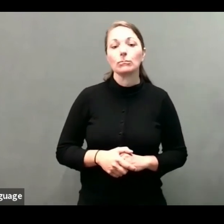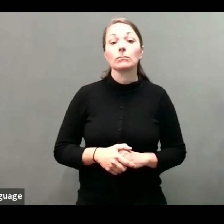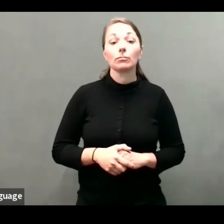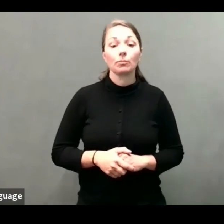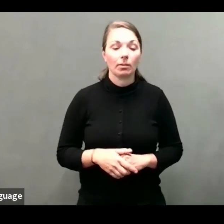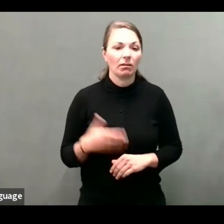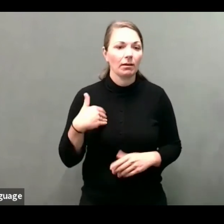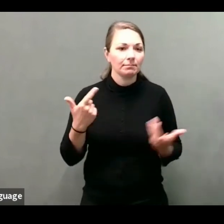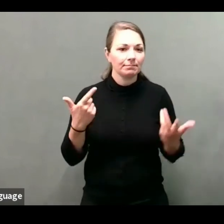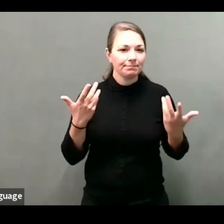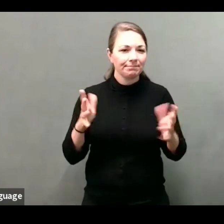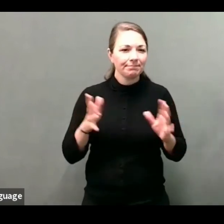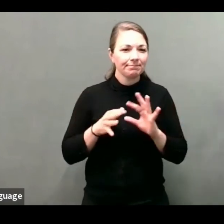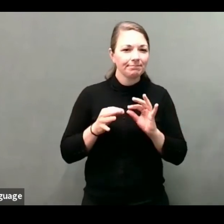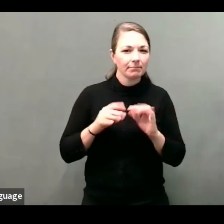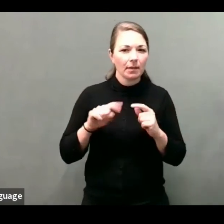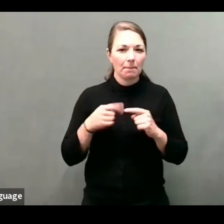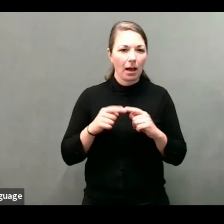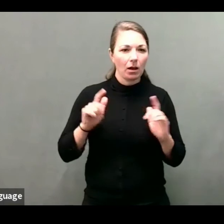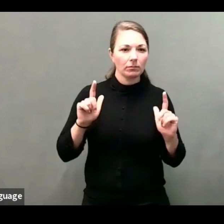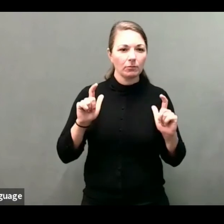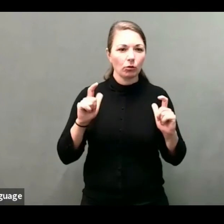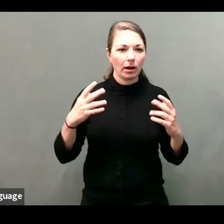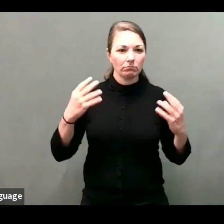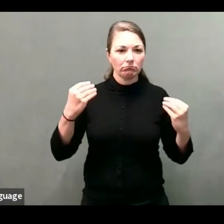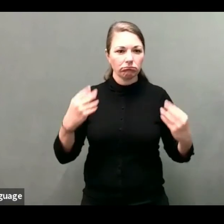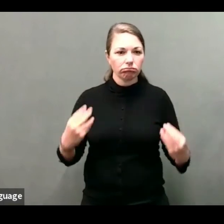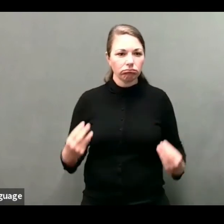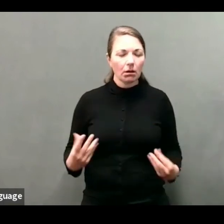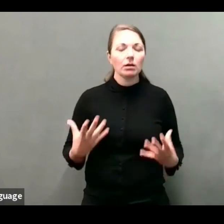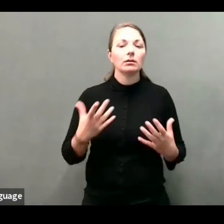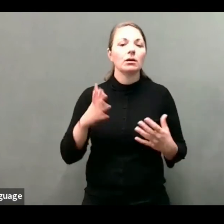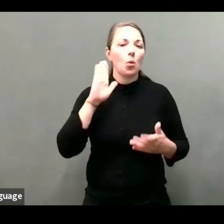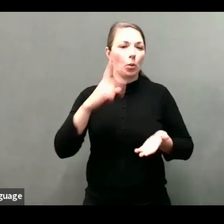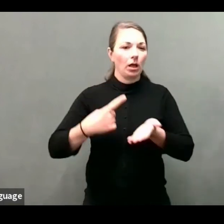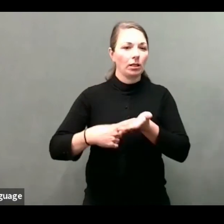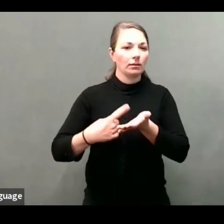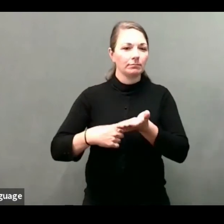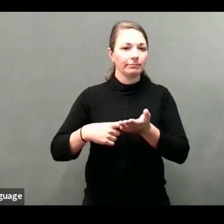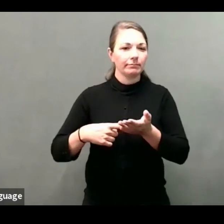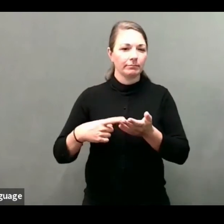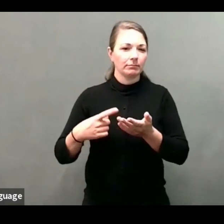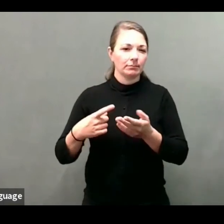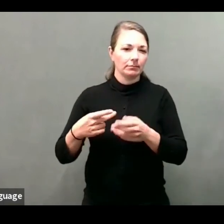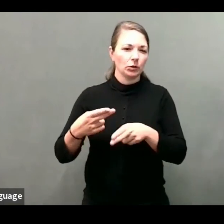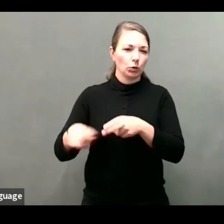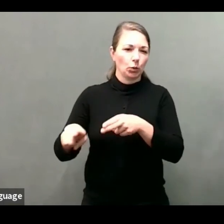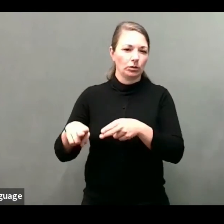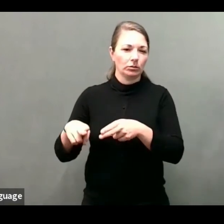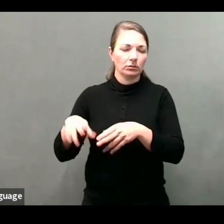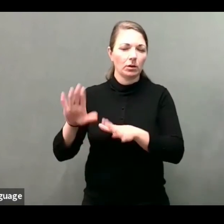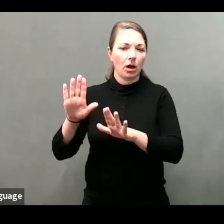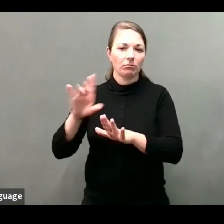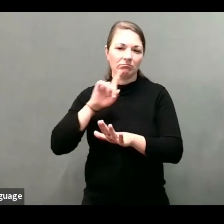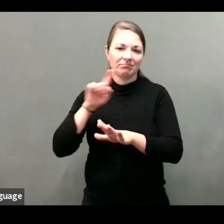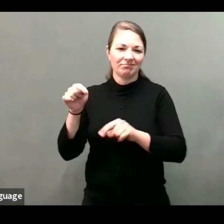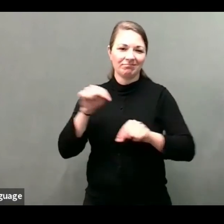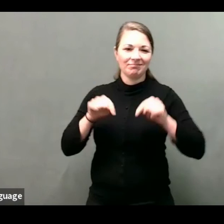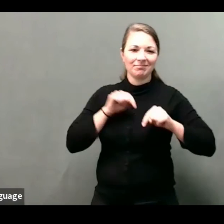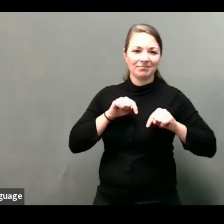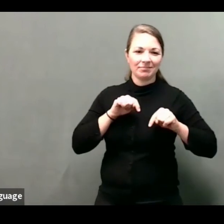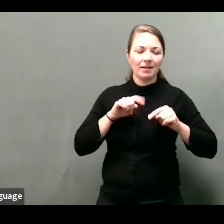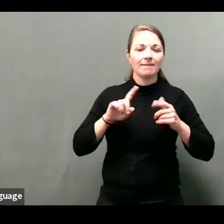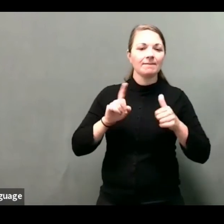So since I mentioned photographs, let's just touch on that briefly as well. And before I talk about photographs, I'm actually going to talk